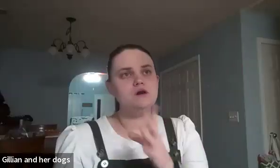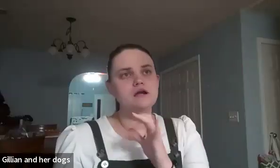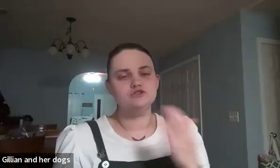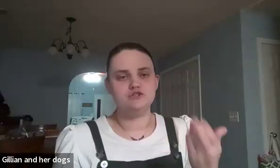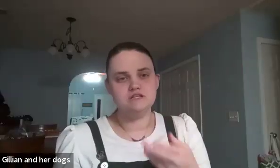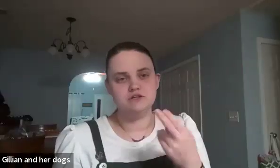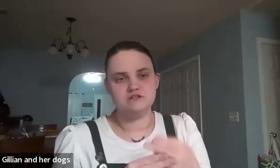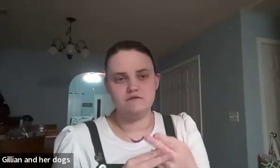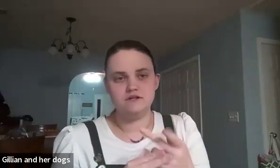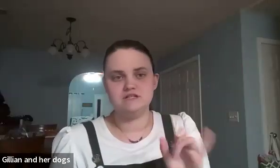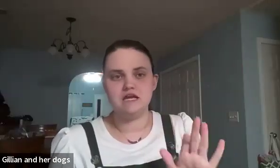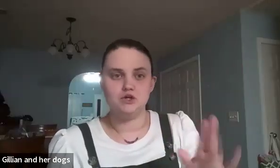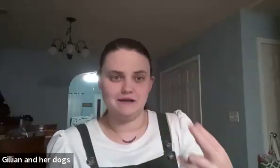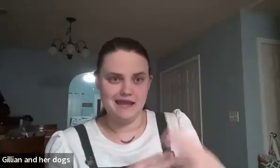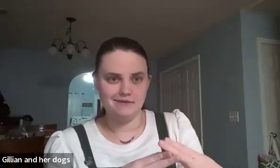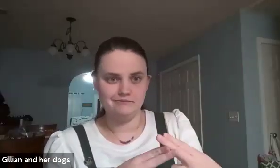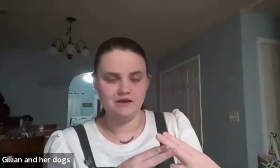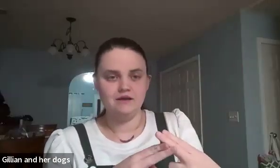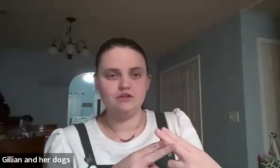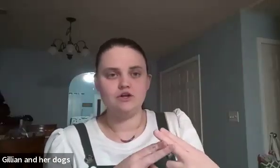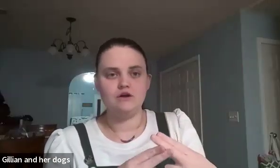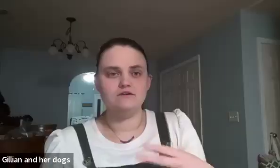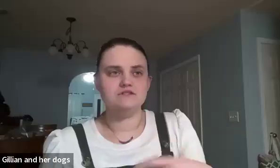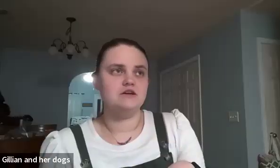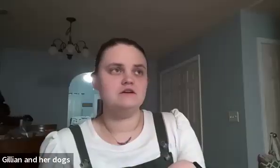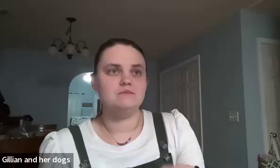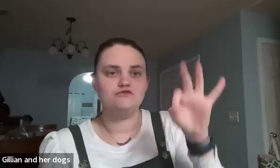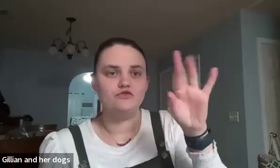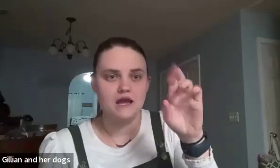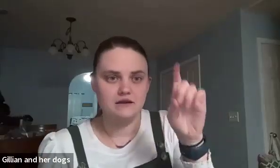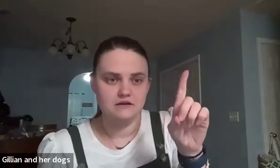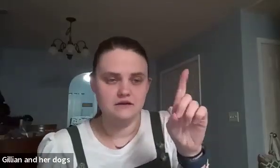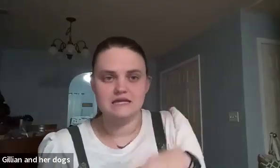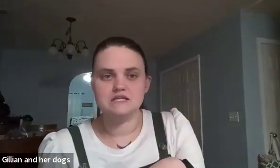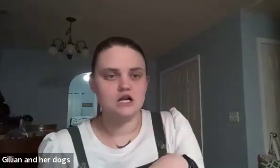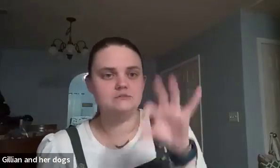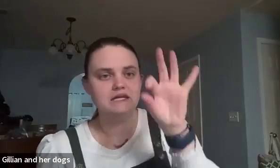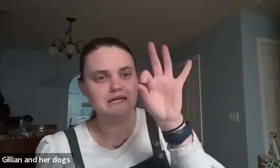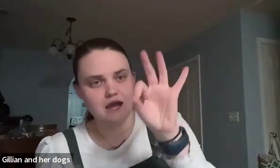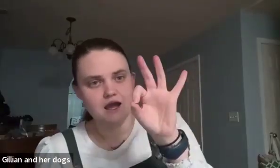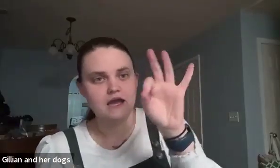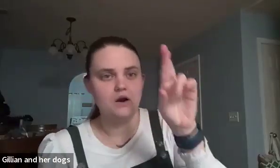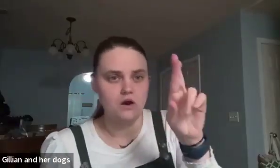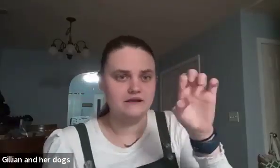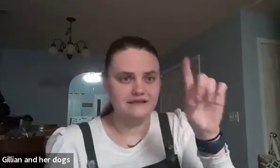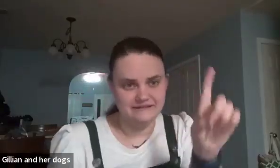are introducing yourself and you're saying your name, and if you're saying your name is Fred, it's not going to be